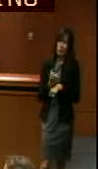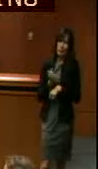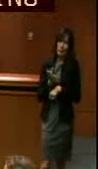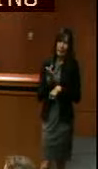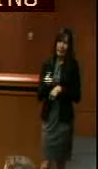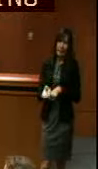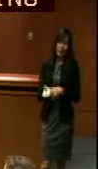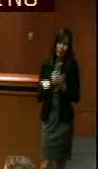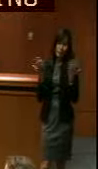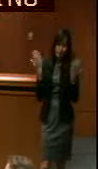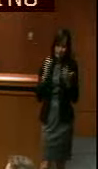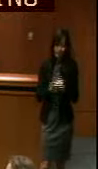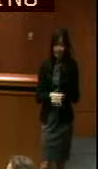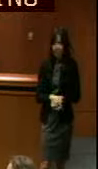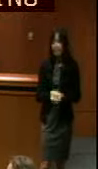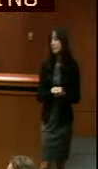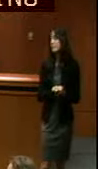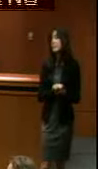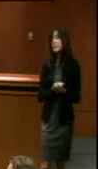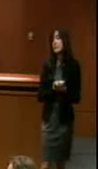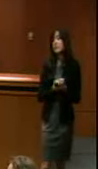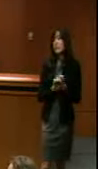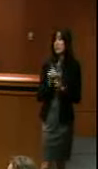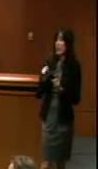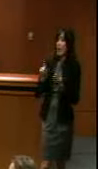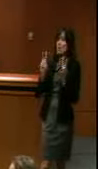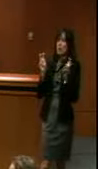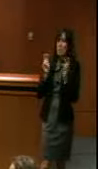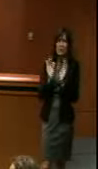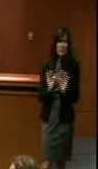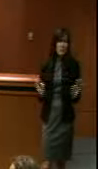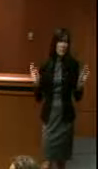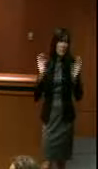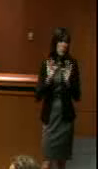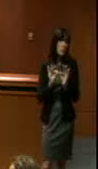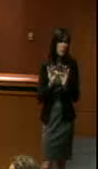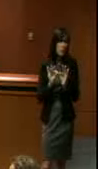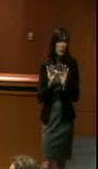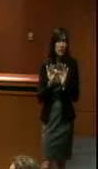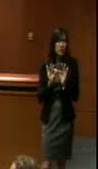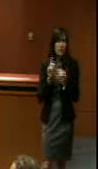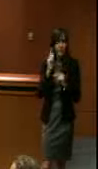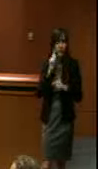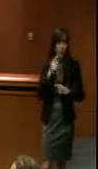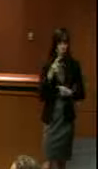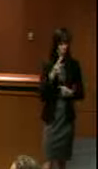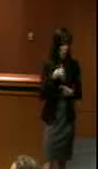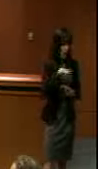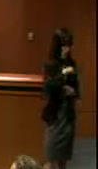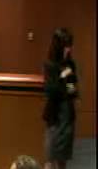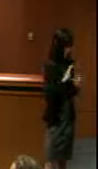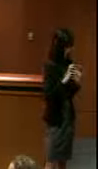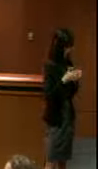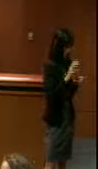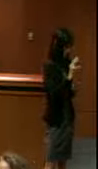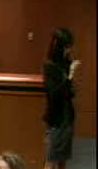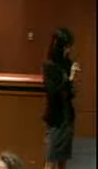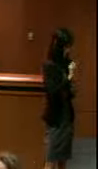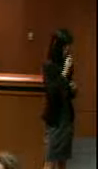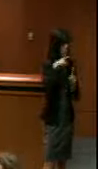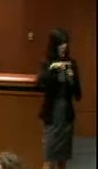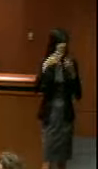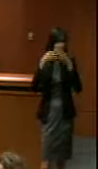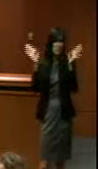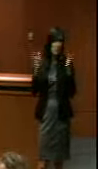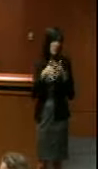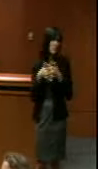person. This is an important topic for not only us here in Minnesota, but of course, obviously, across the